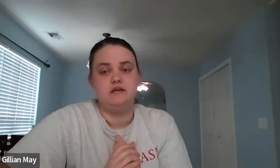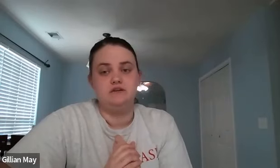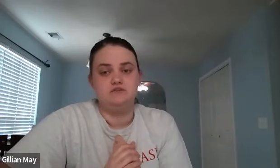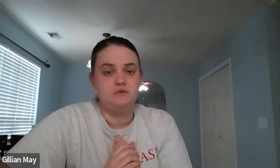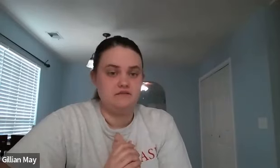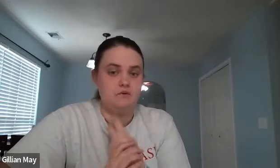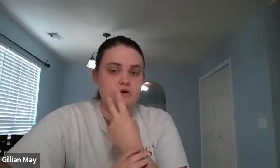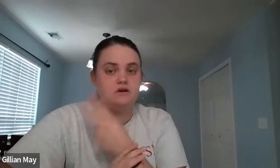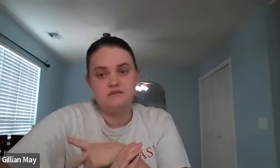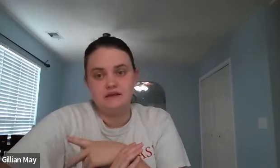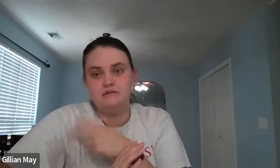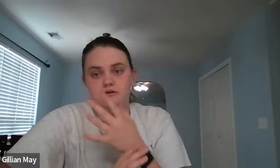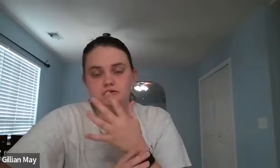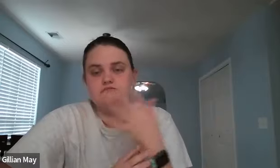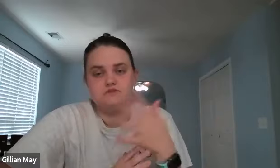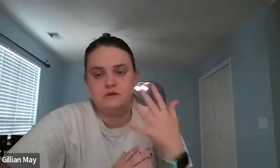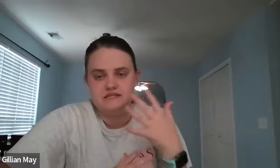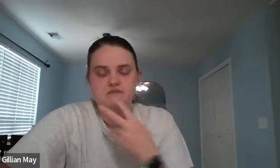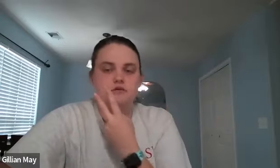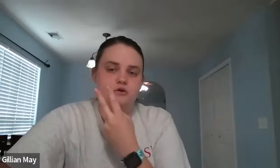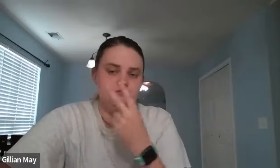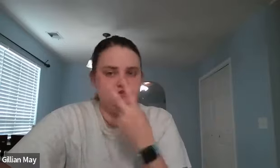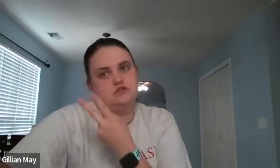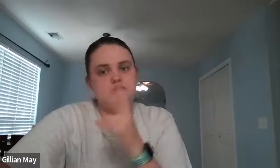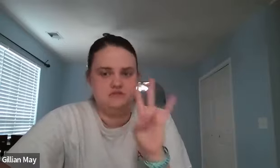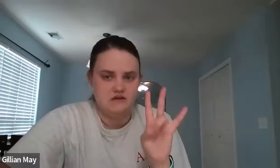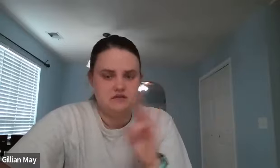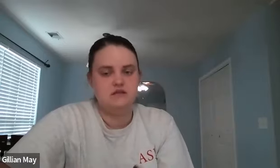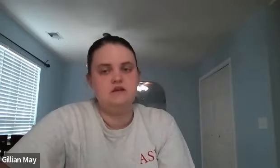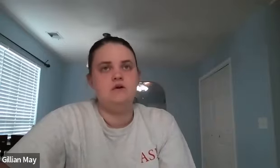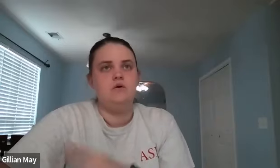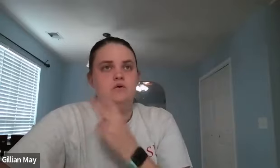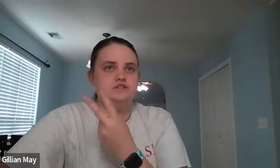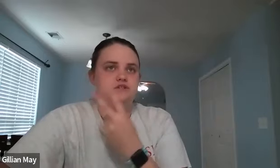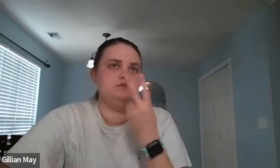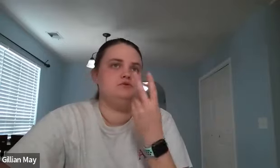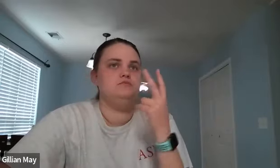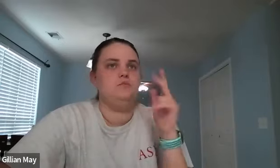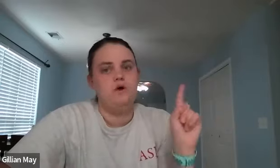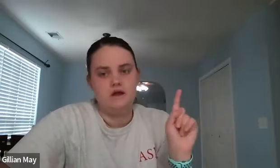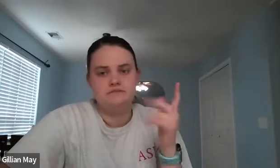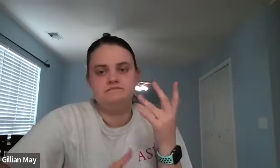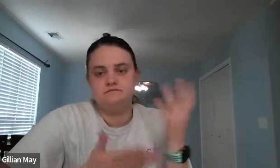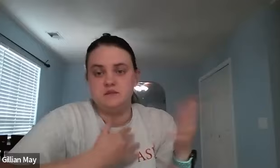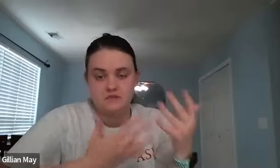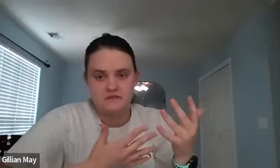doing 24, like, or 27, they'll go 2, 7 or 2, 1, something like